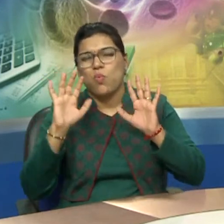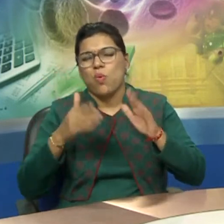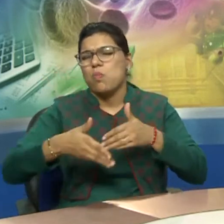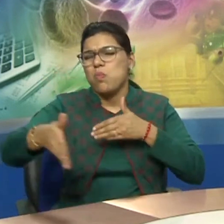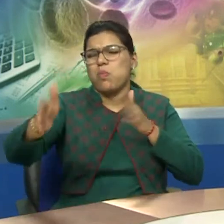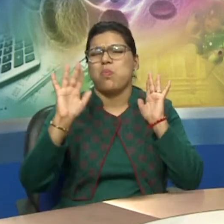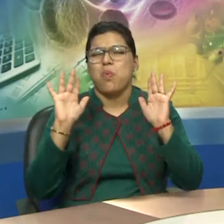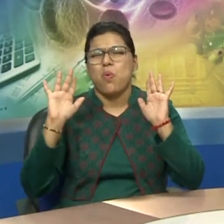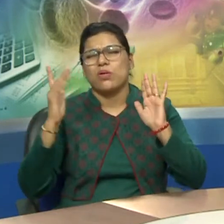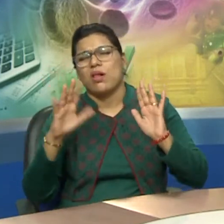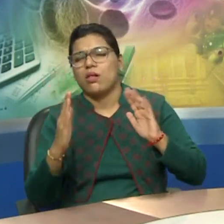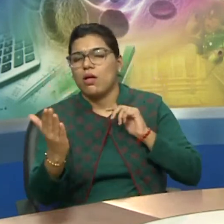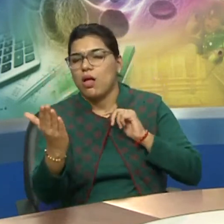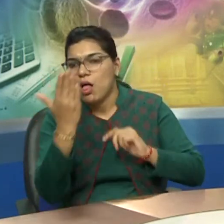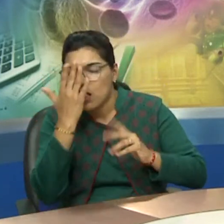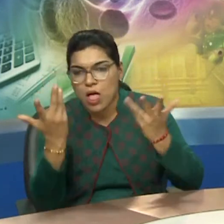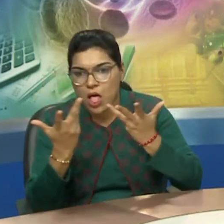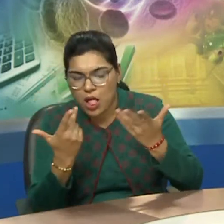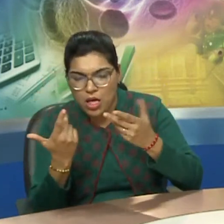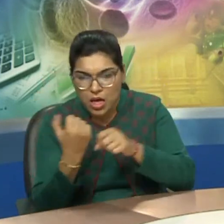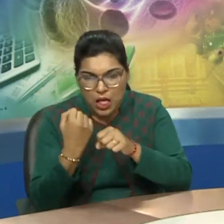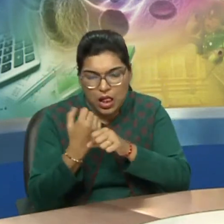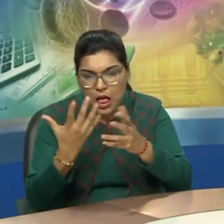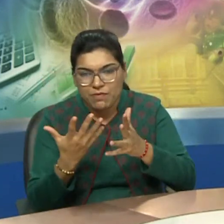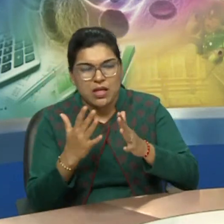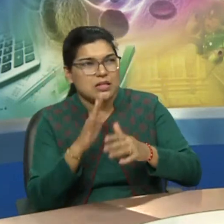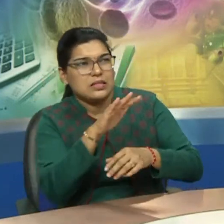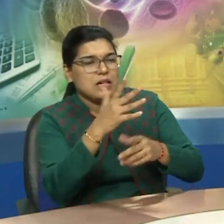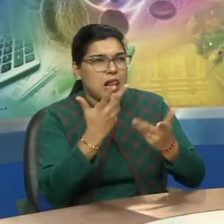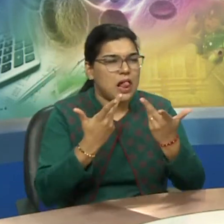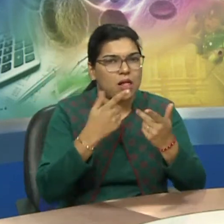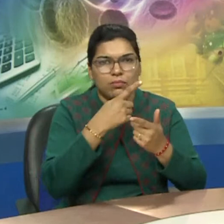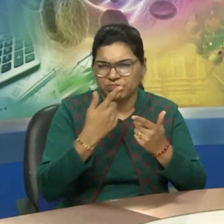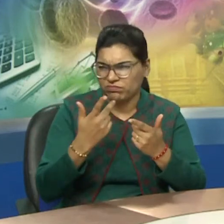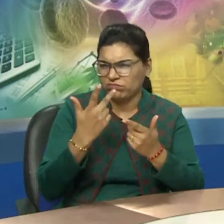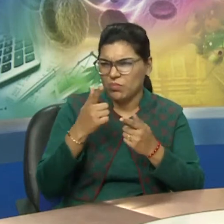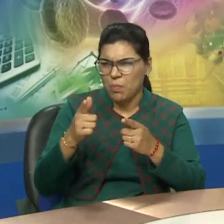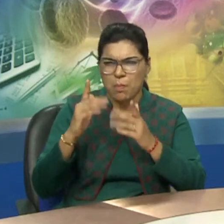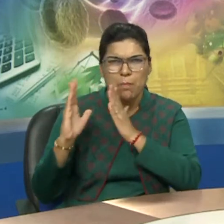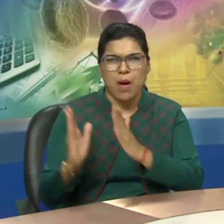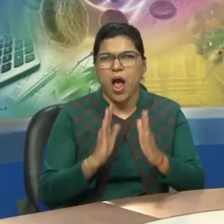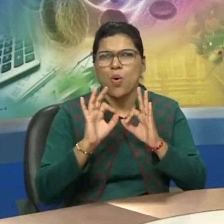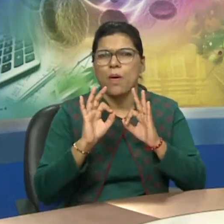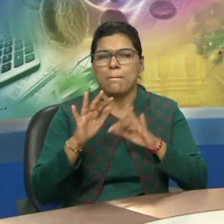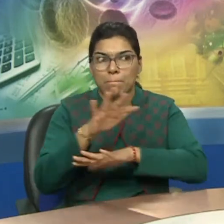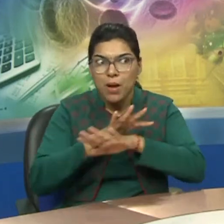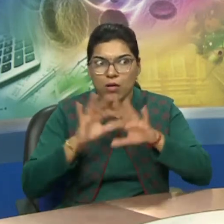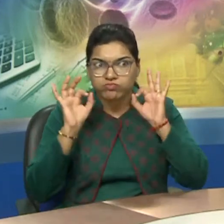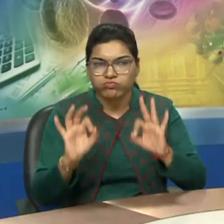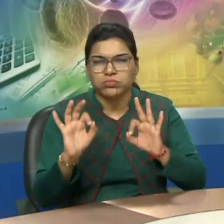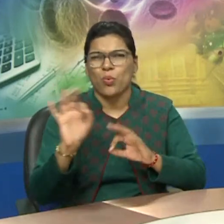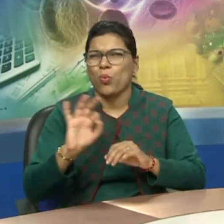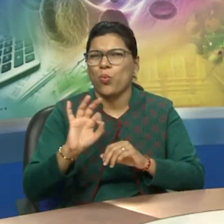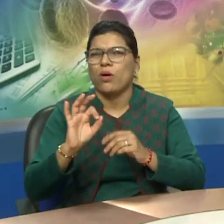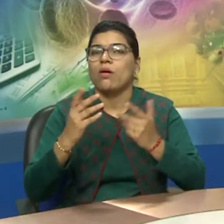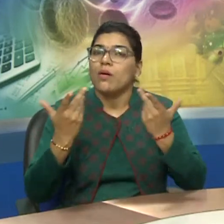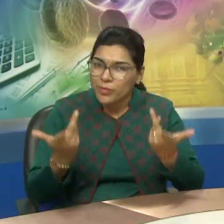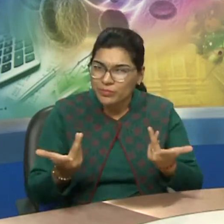proper way, and we can keep our record and maintain our record